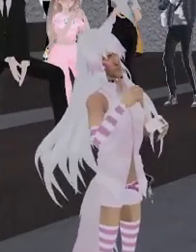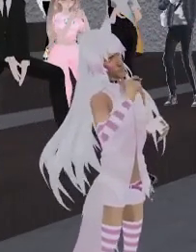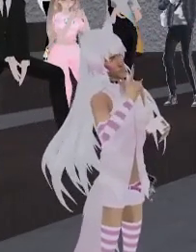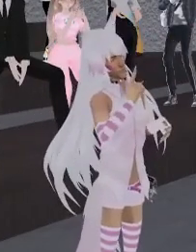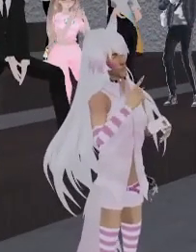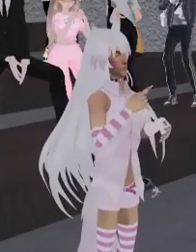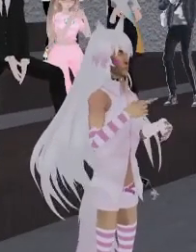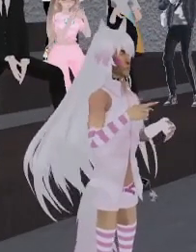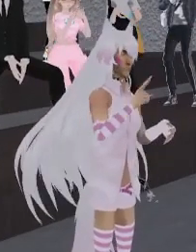Mm-mm.